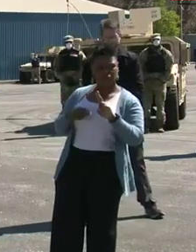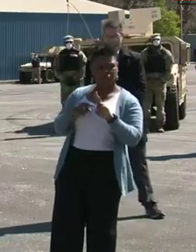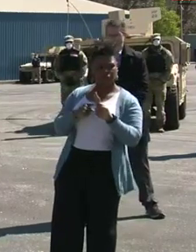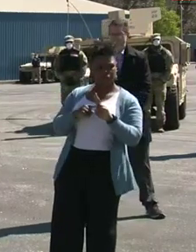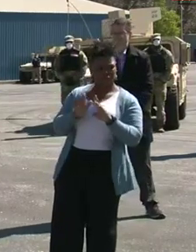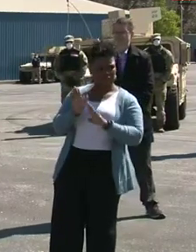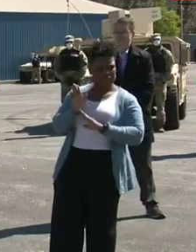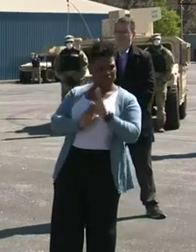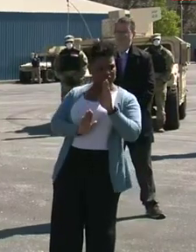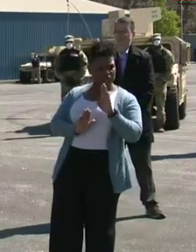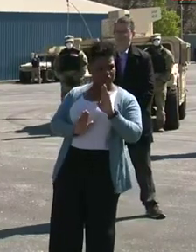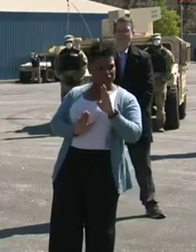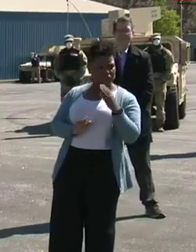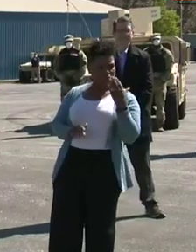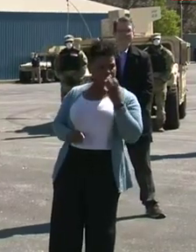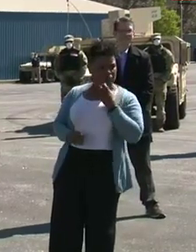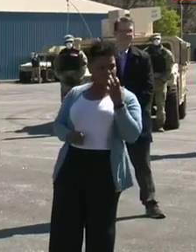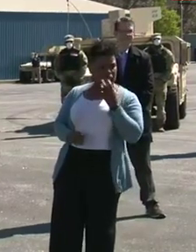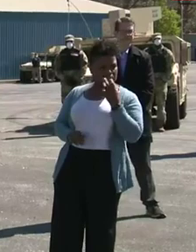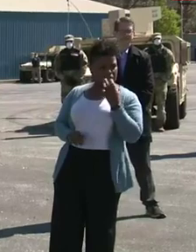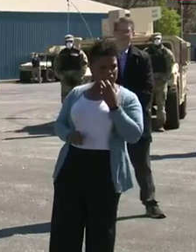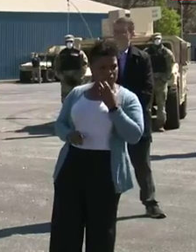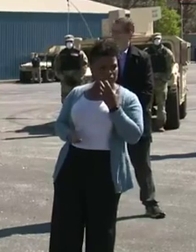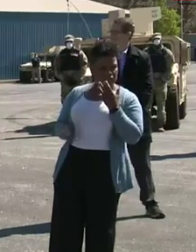can say about contact tracing here.